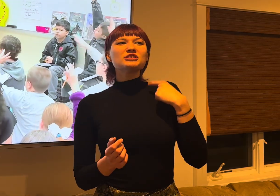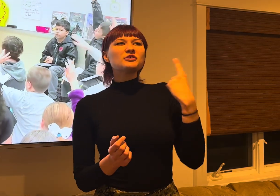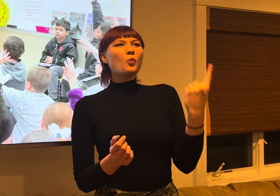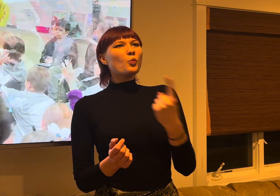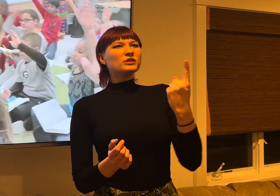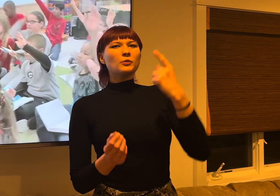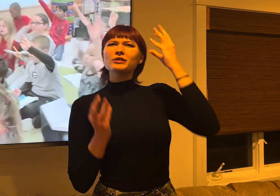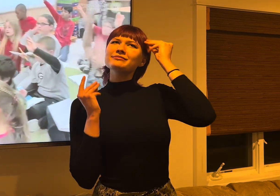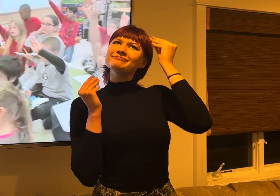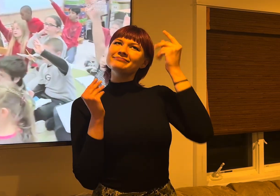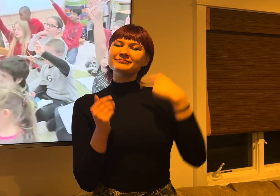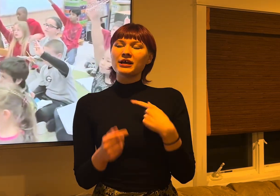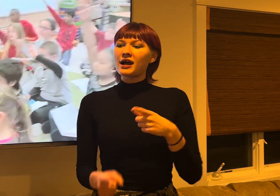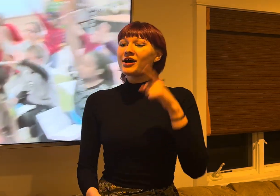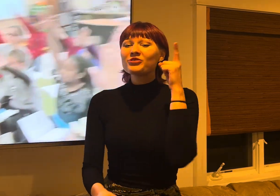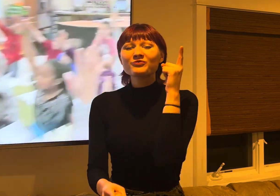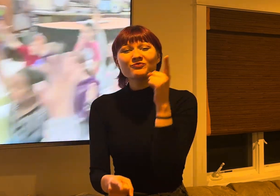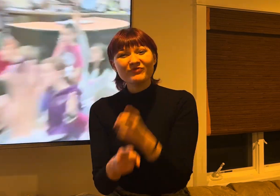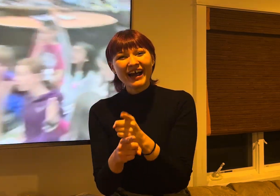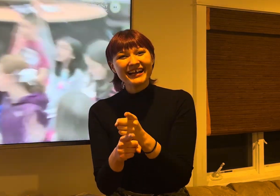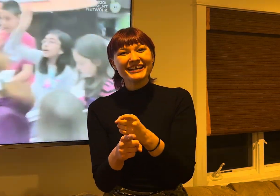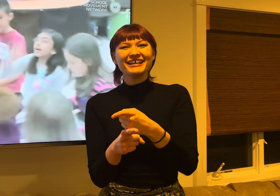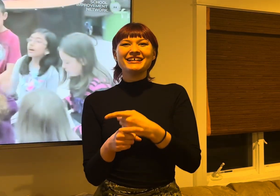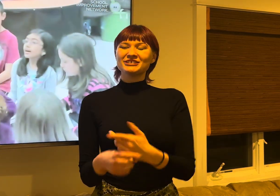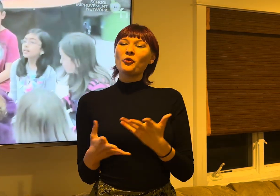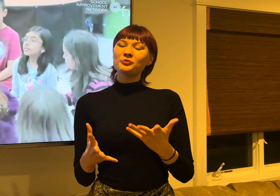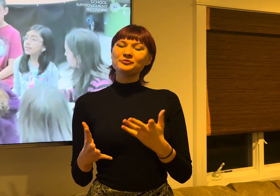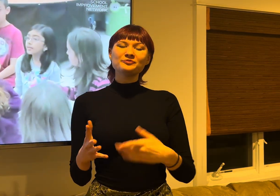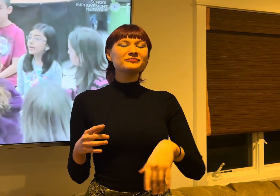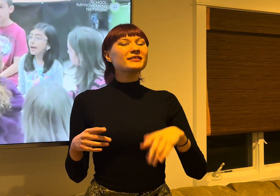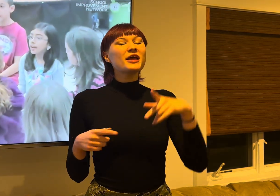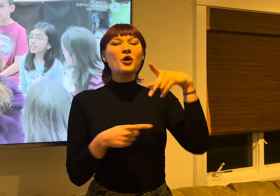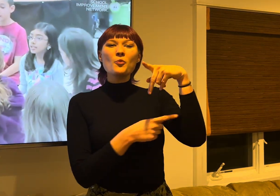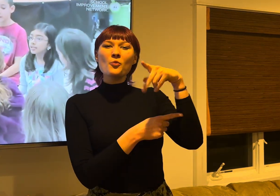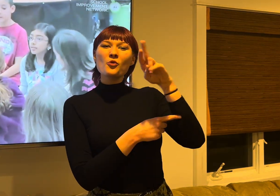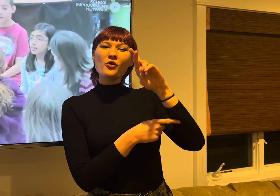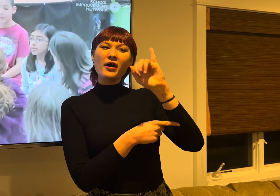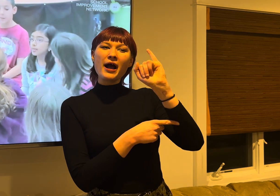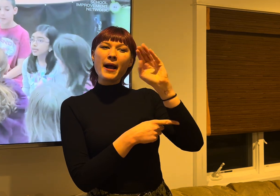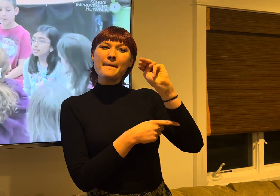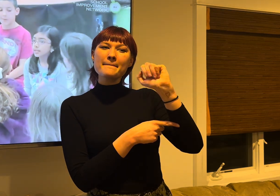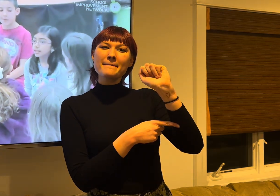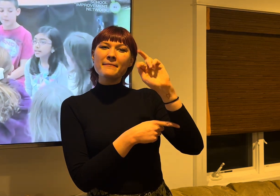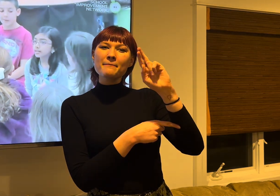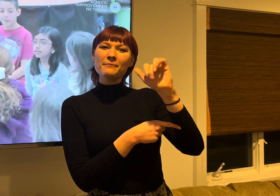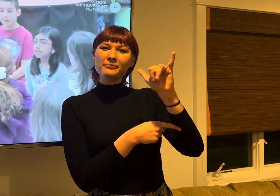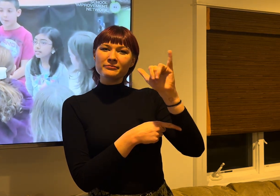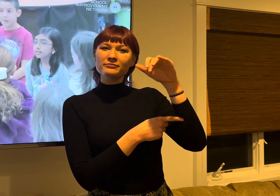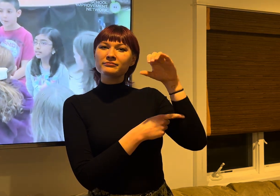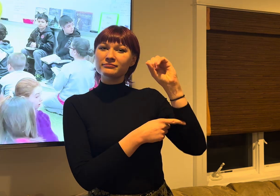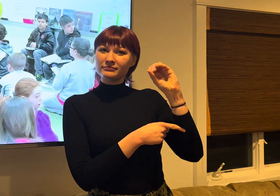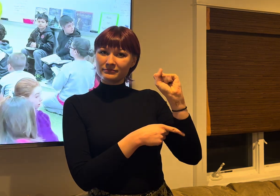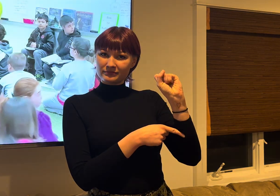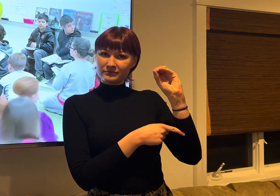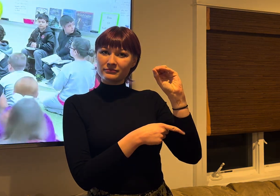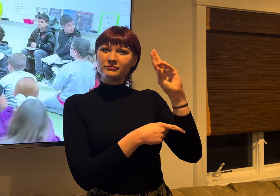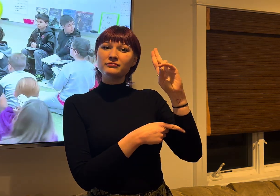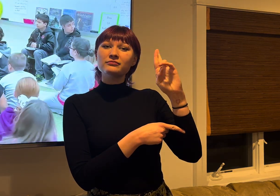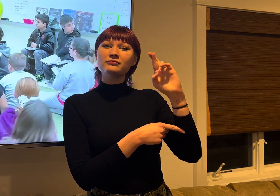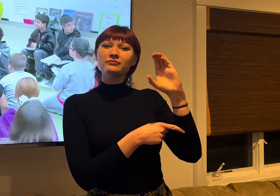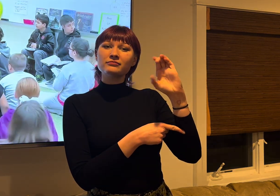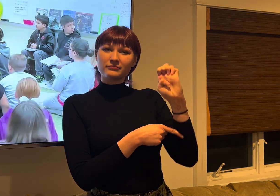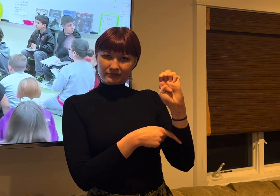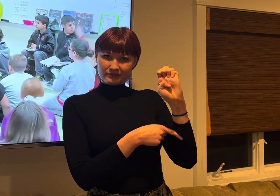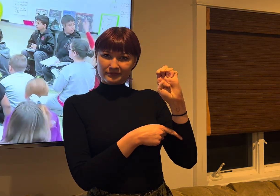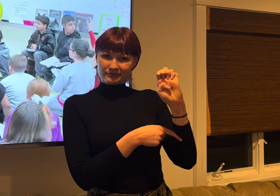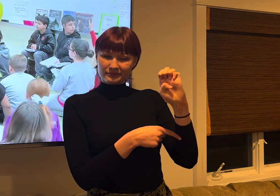documents? Back there for me. They're actually from the real thing. So are they from the real